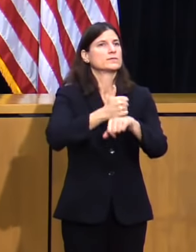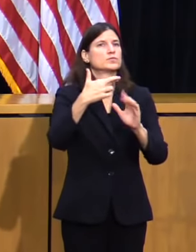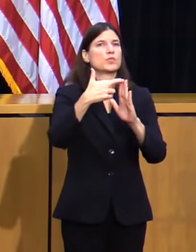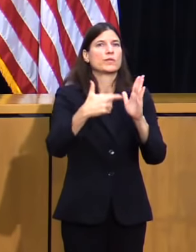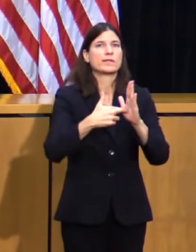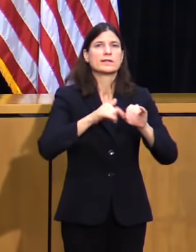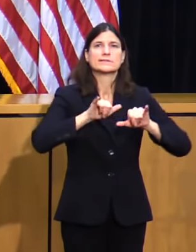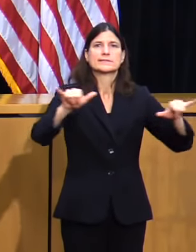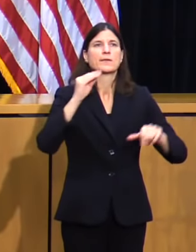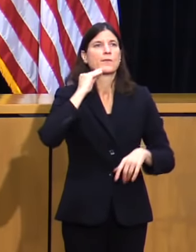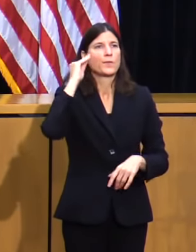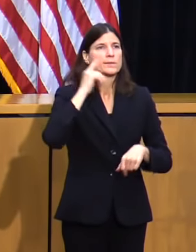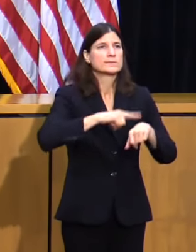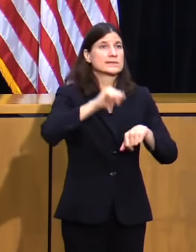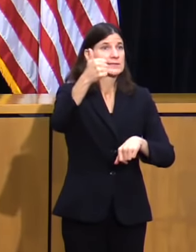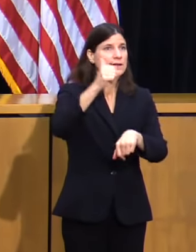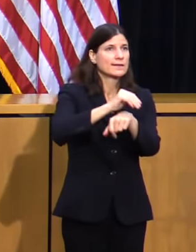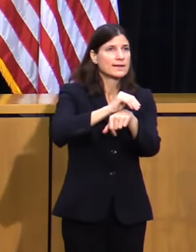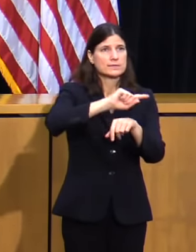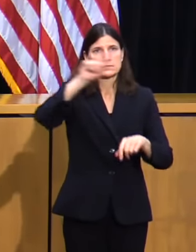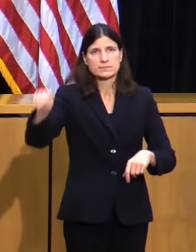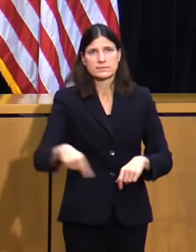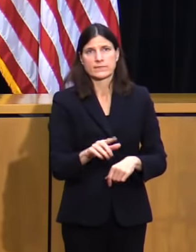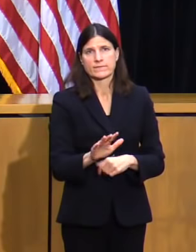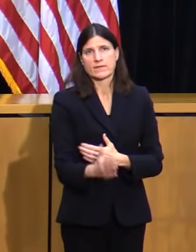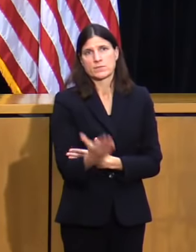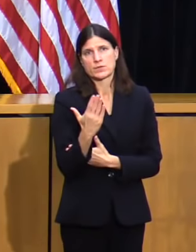without thinking real hard about it.